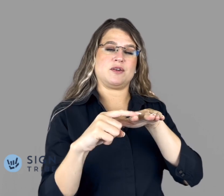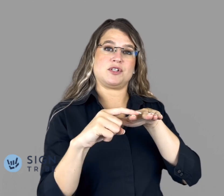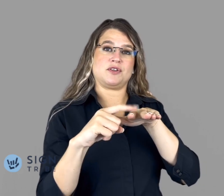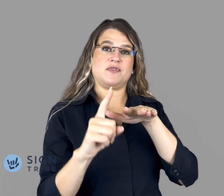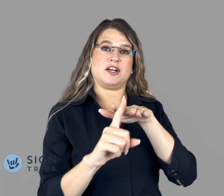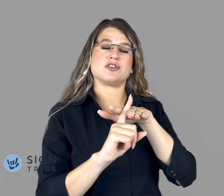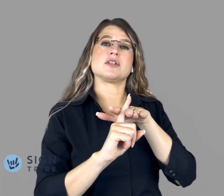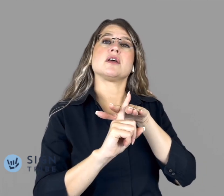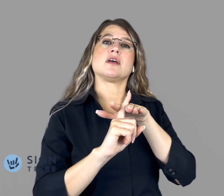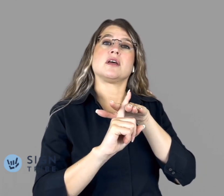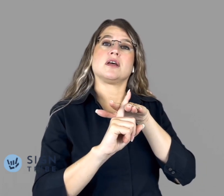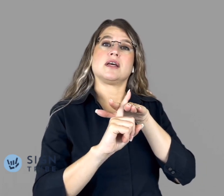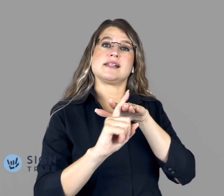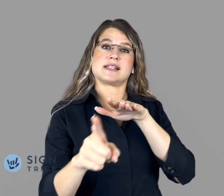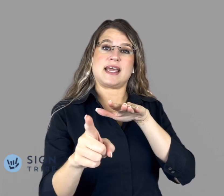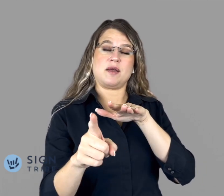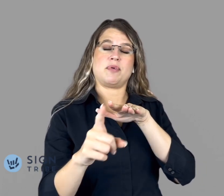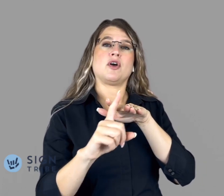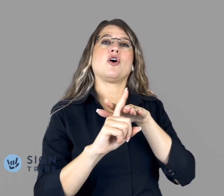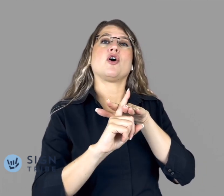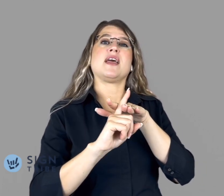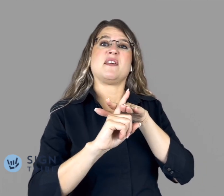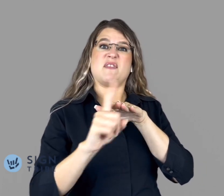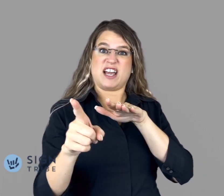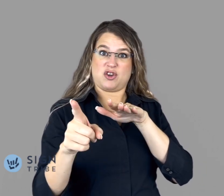two fingers. Escape, evacuate.